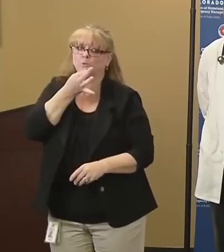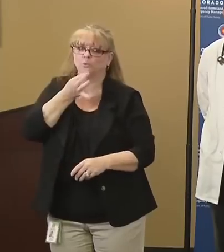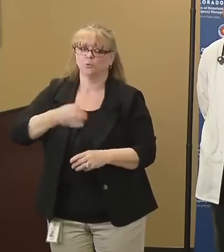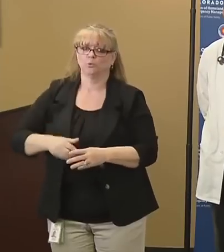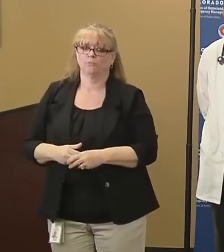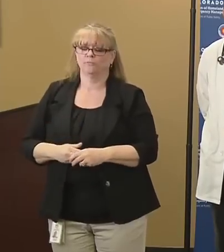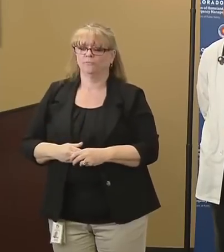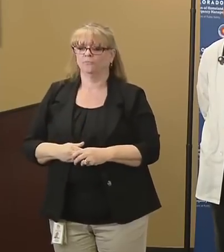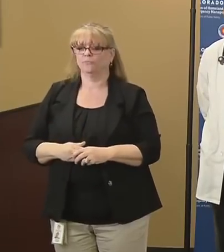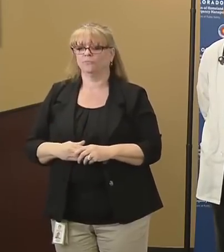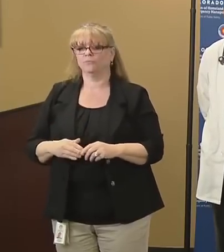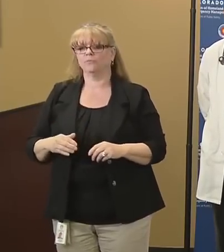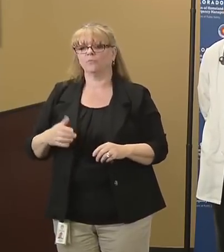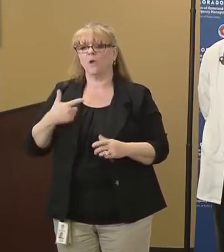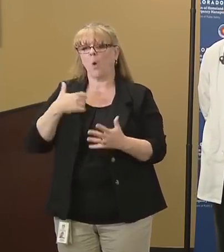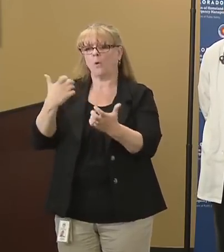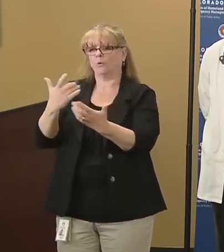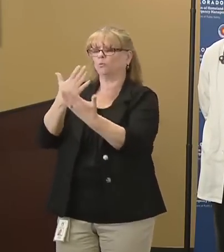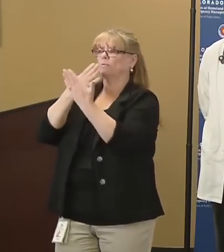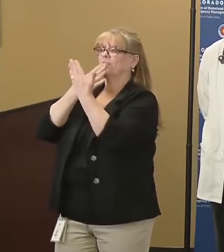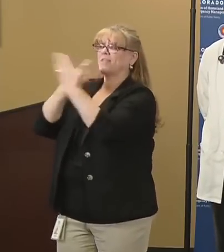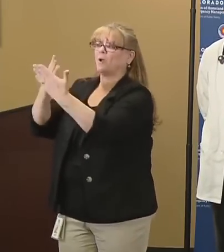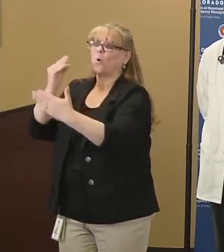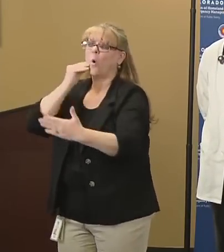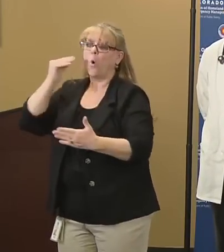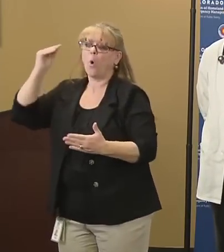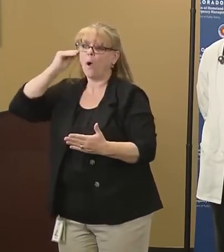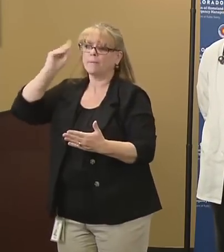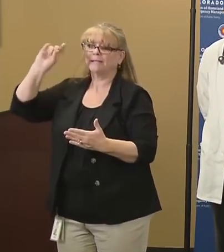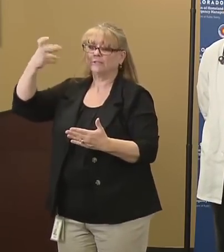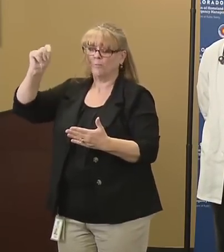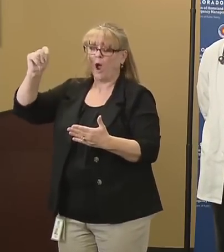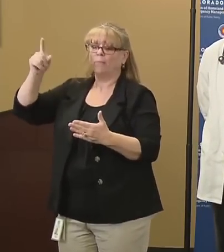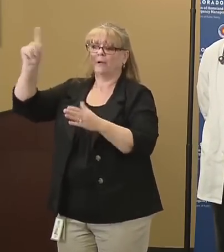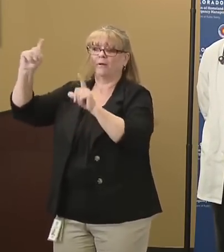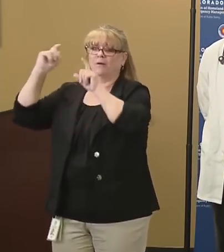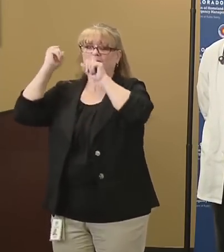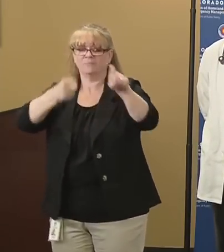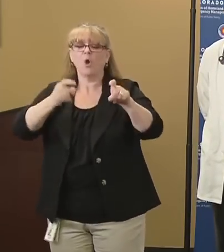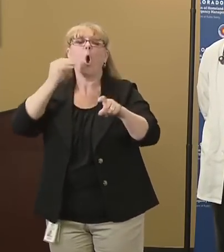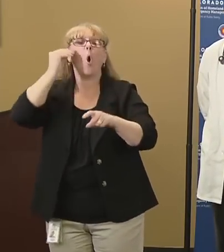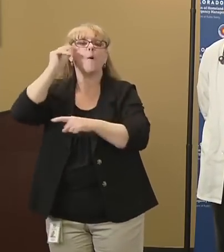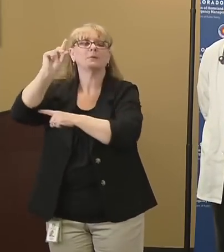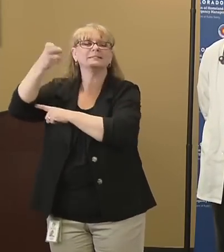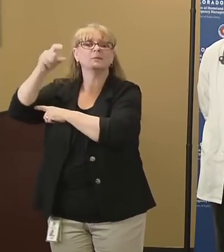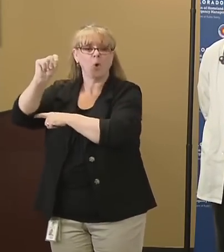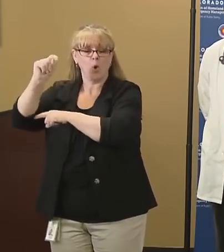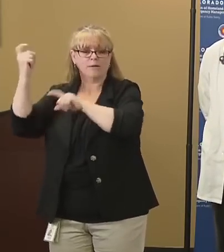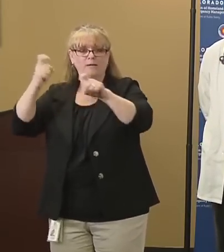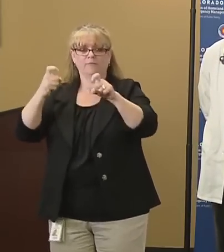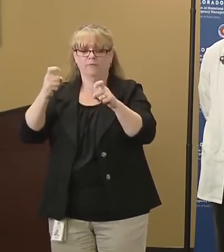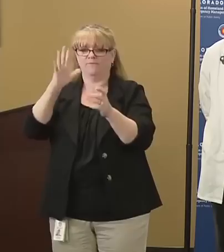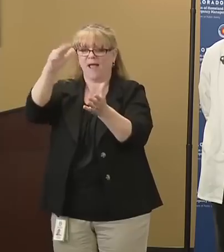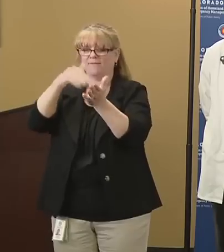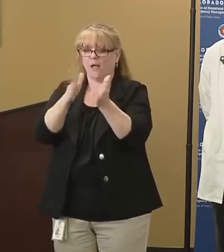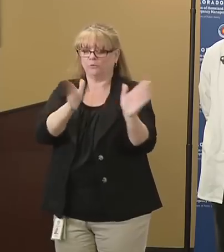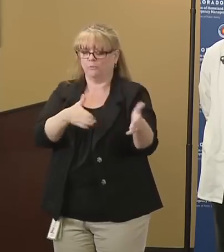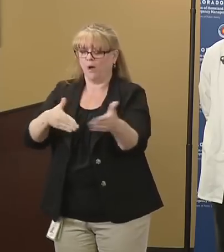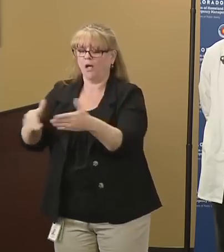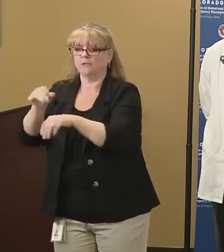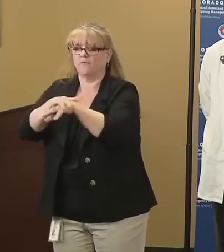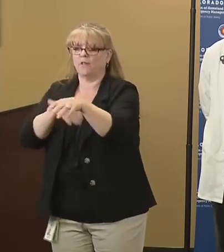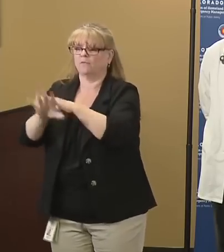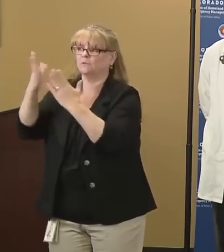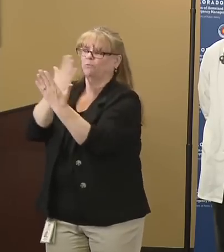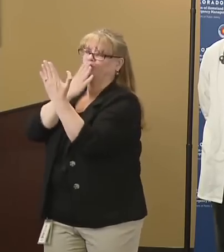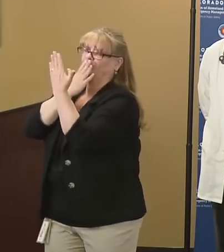appreciate that. We appreciate all the donations from our private sector partners and others. And I articulated these needs to the President and Vice President